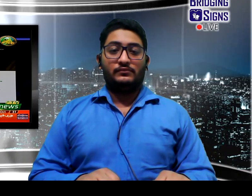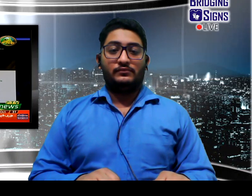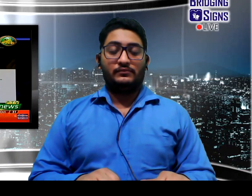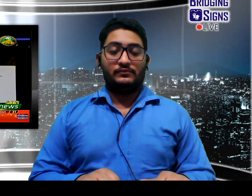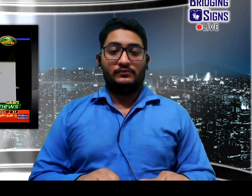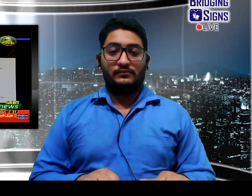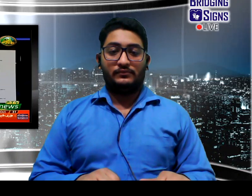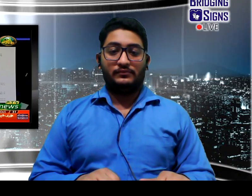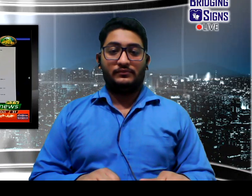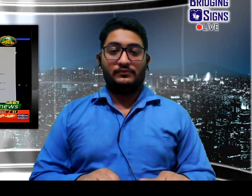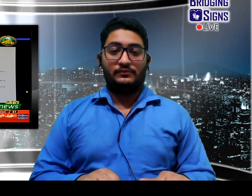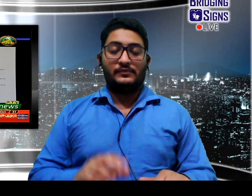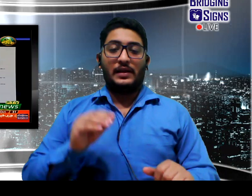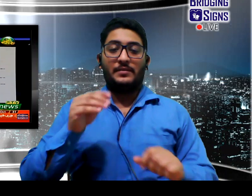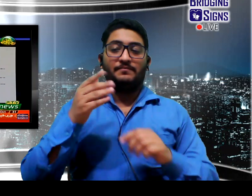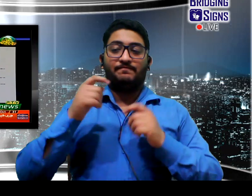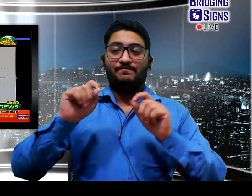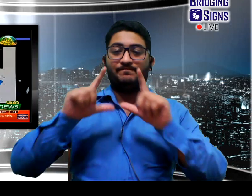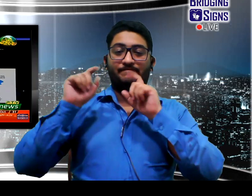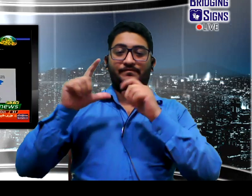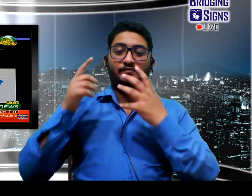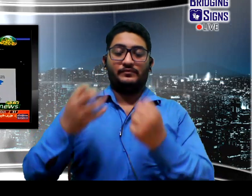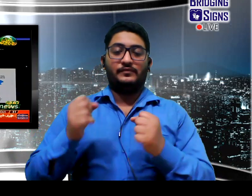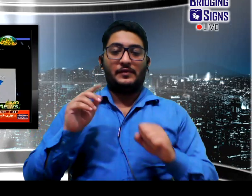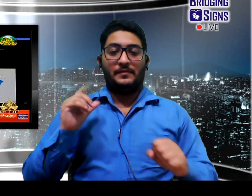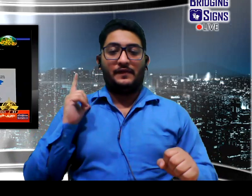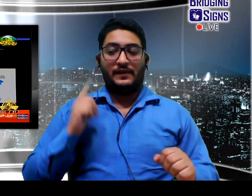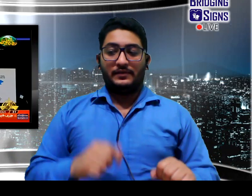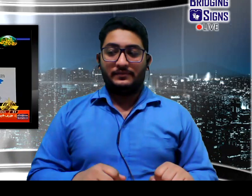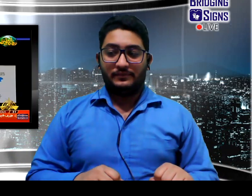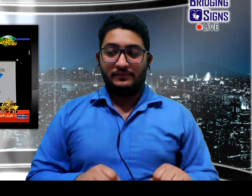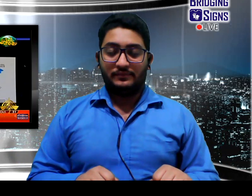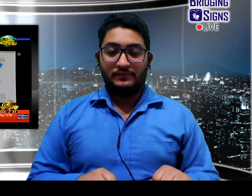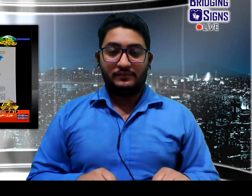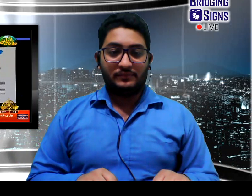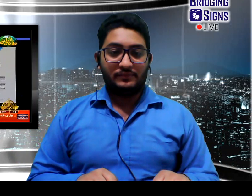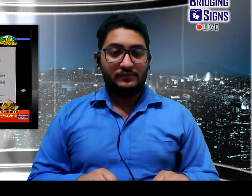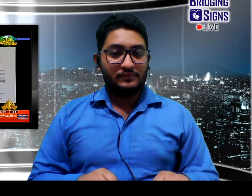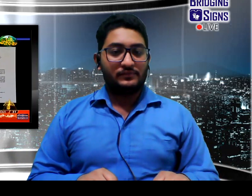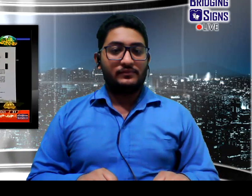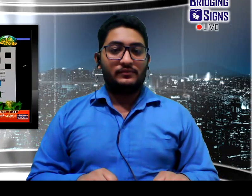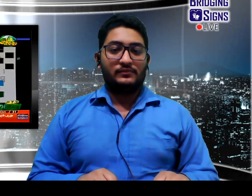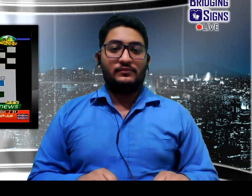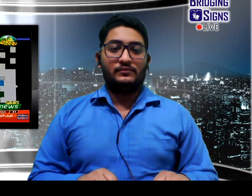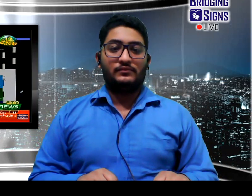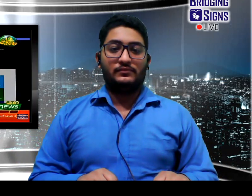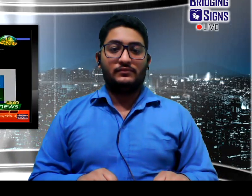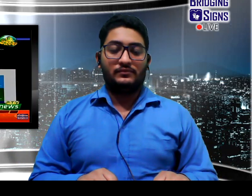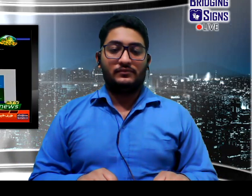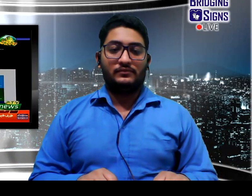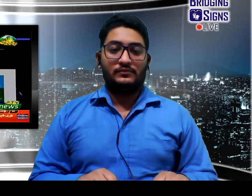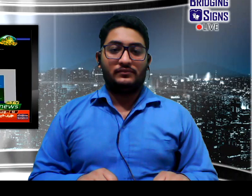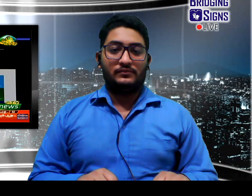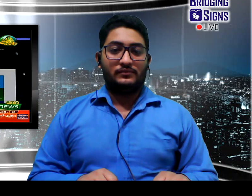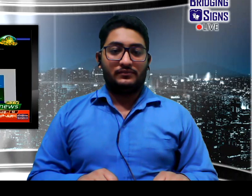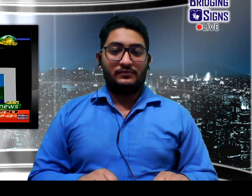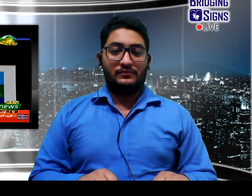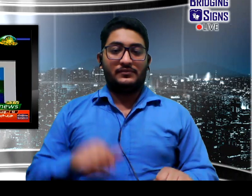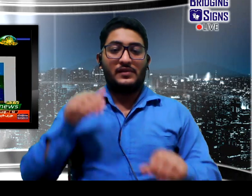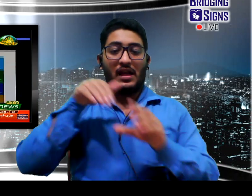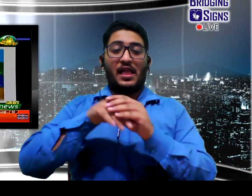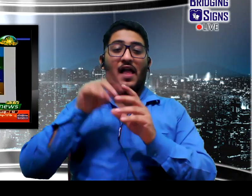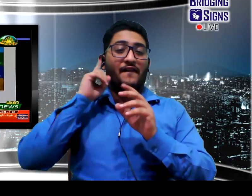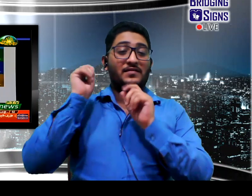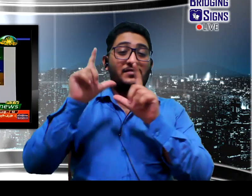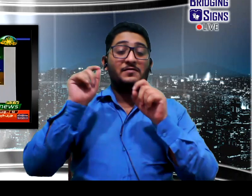Seeking business opportunities in Pakistan. We hope it will help in creating investment and employment opportunities in the